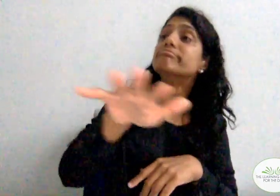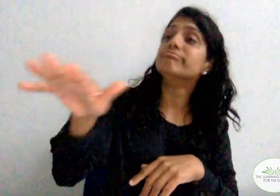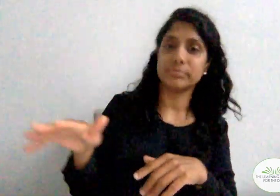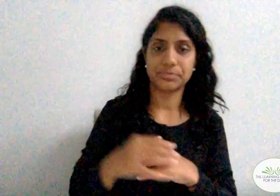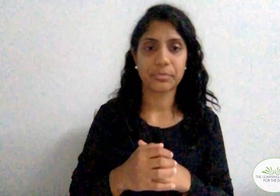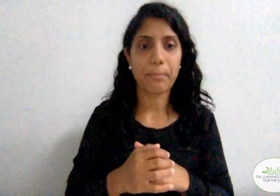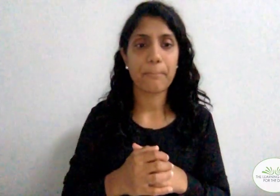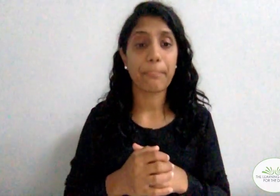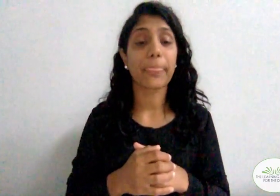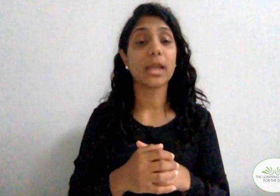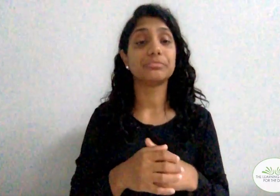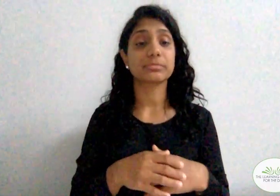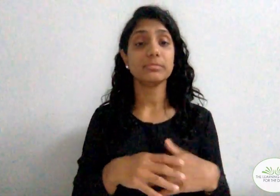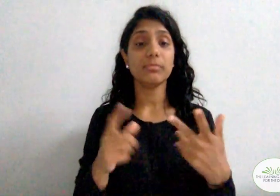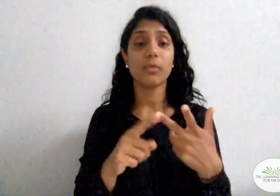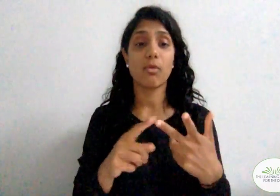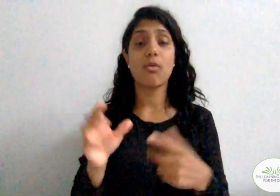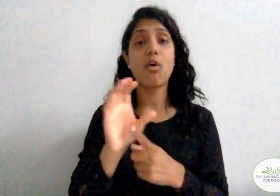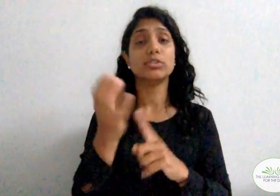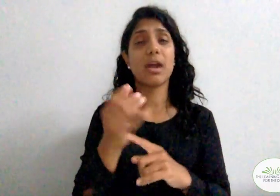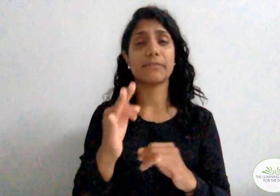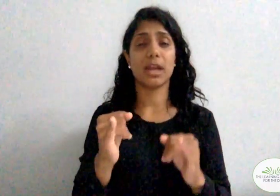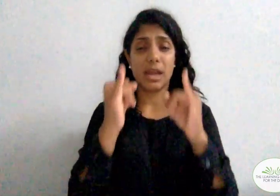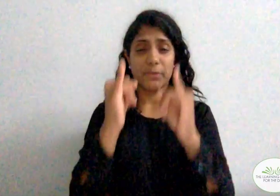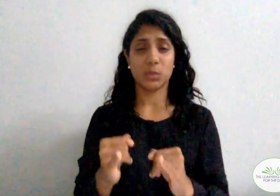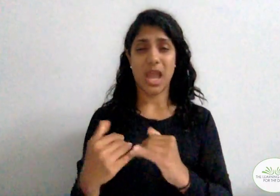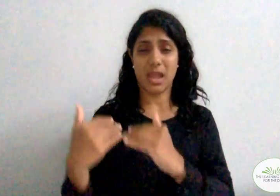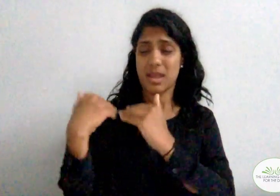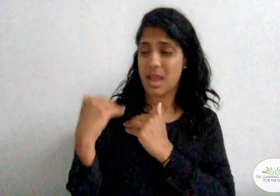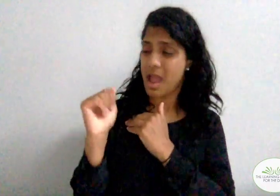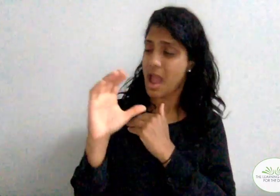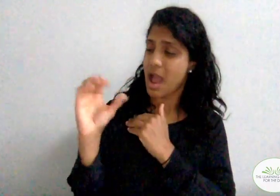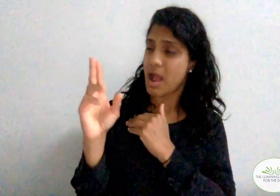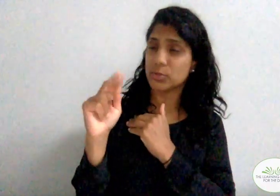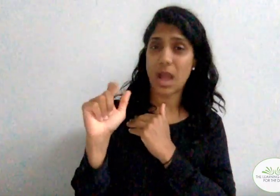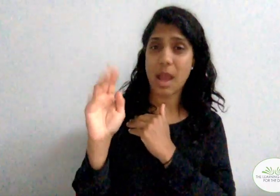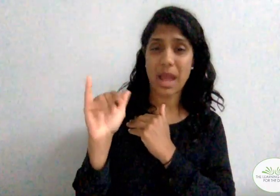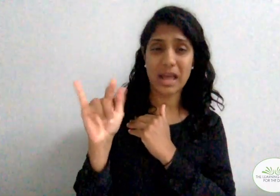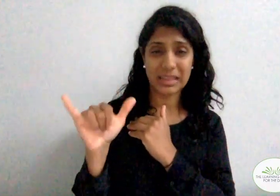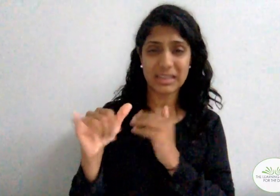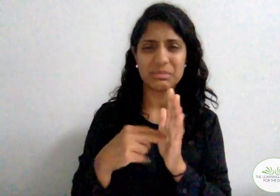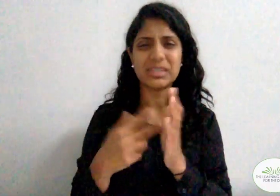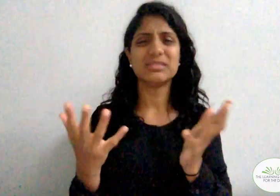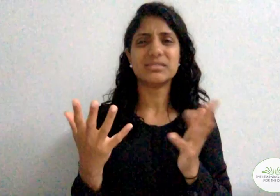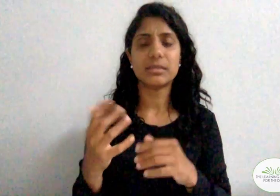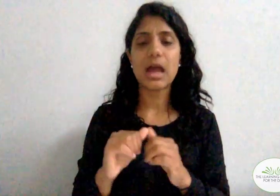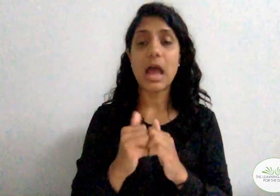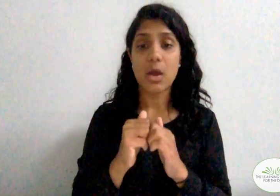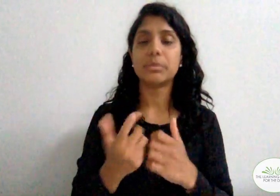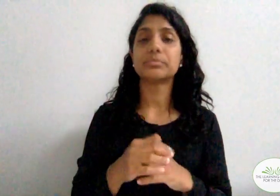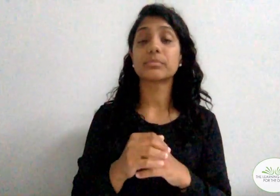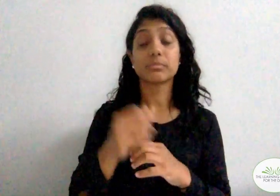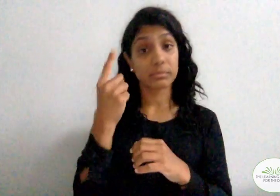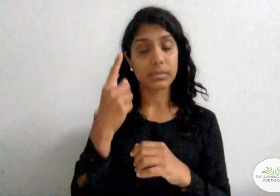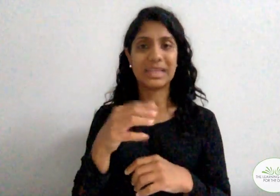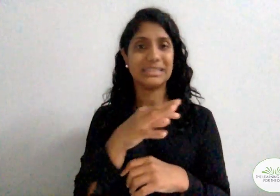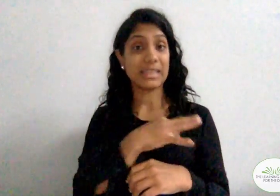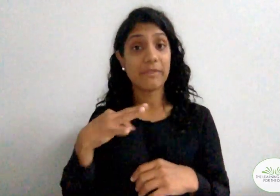We will create space and supply resources for teachers and staff to do internal work of becoming culturally responsive